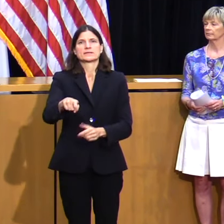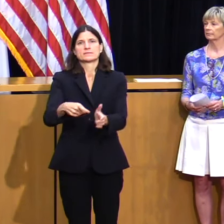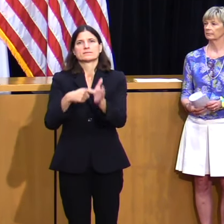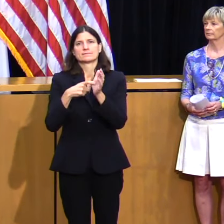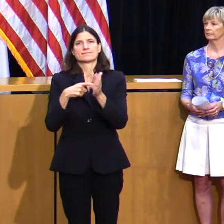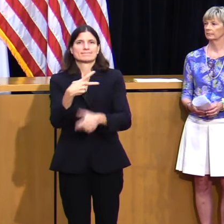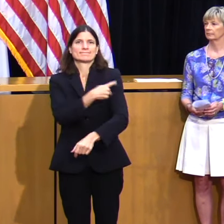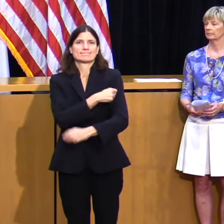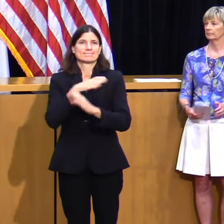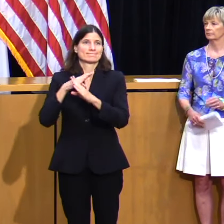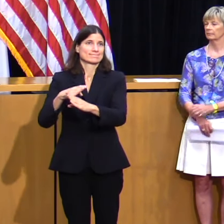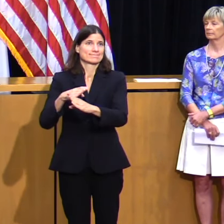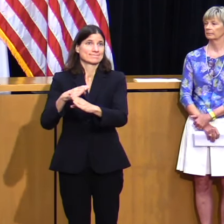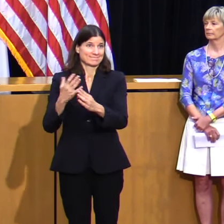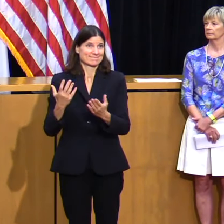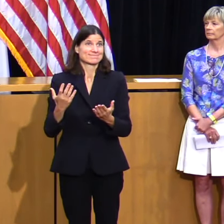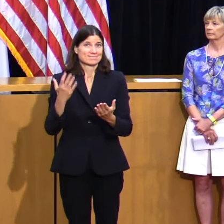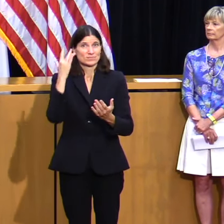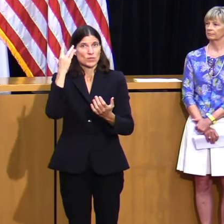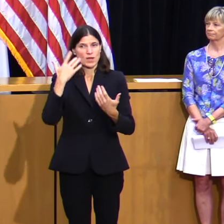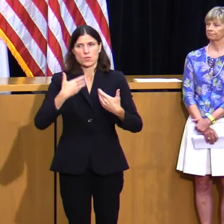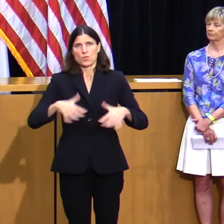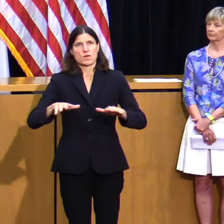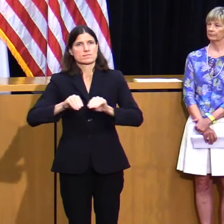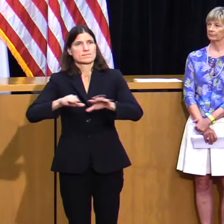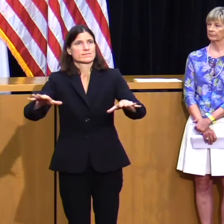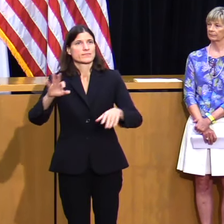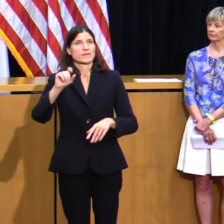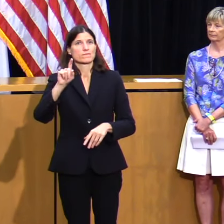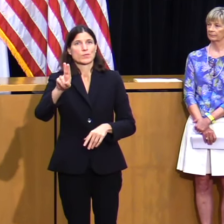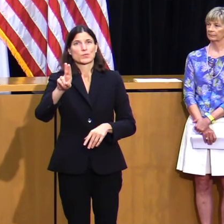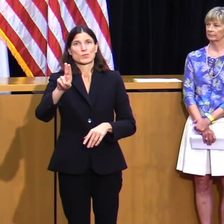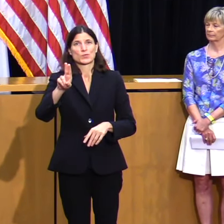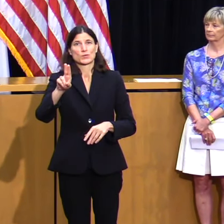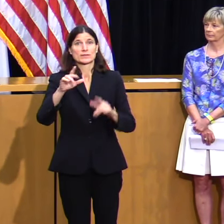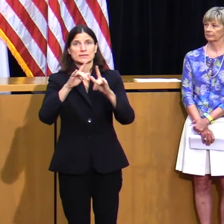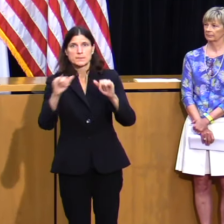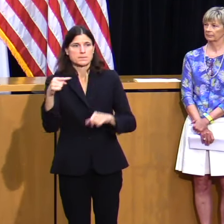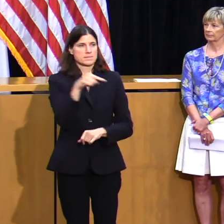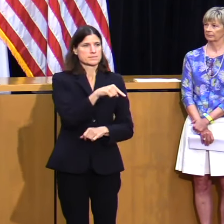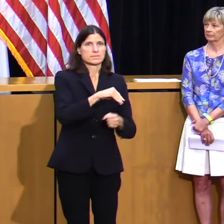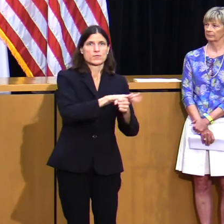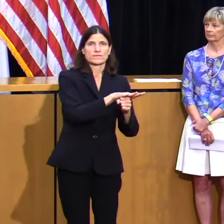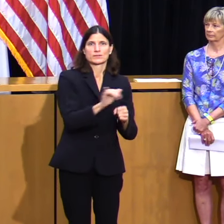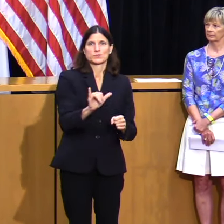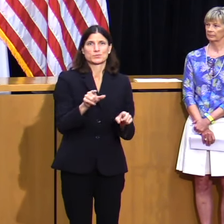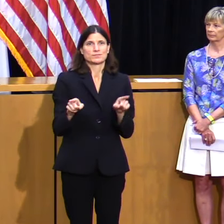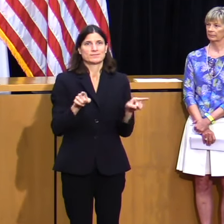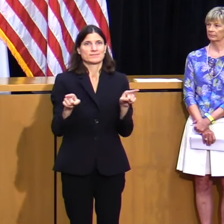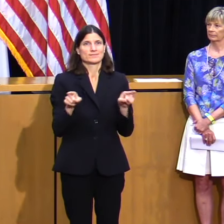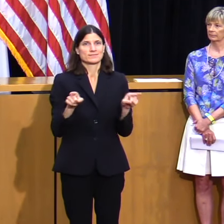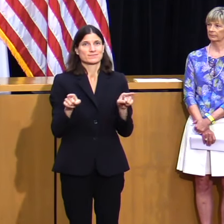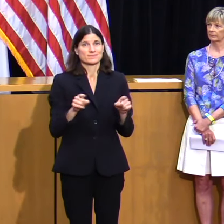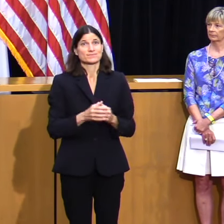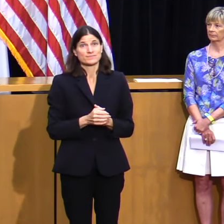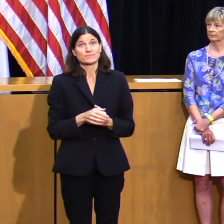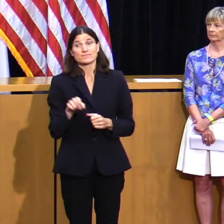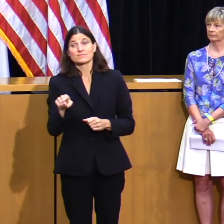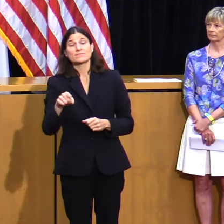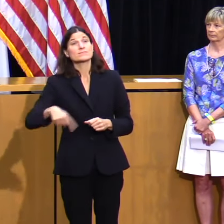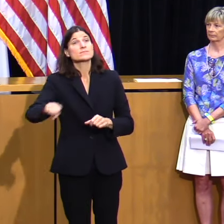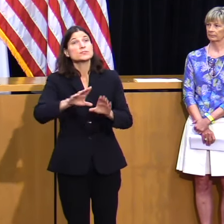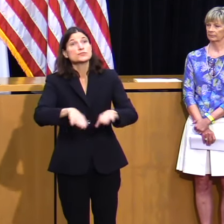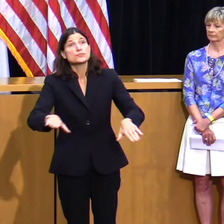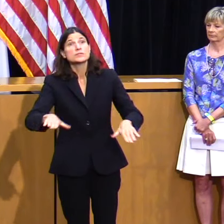vaccine requirements, students will be expected to receive the flu vaccine by December 31, 2020 for